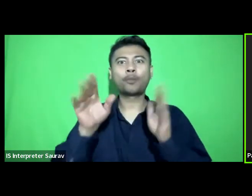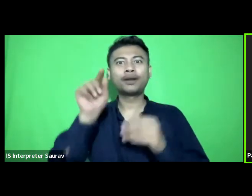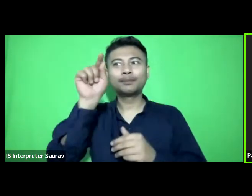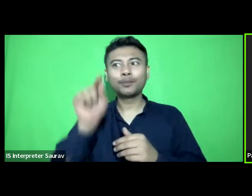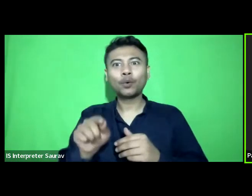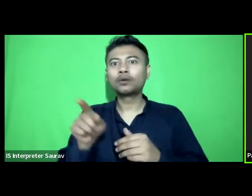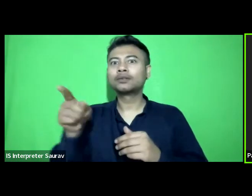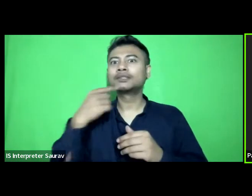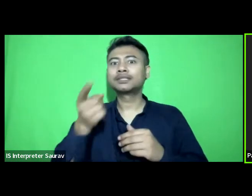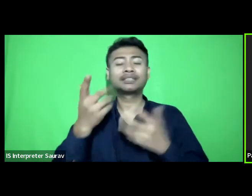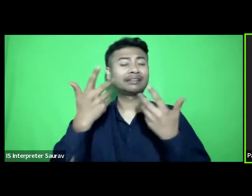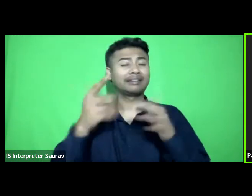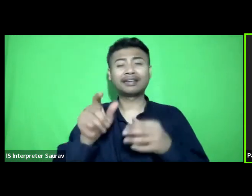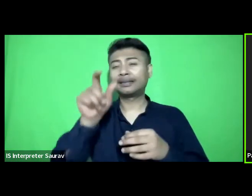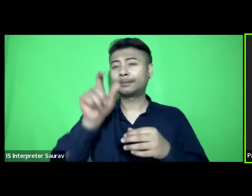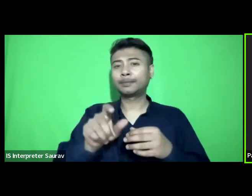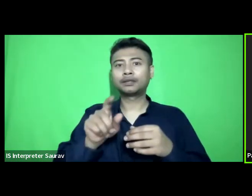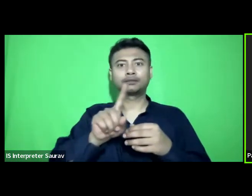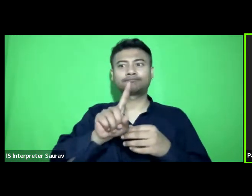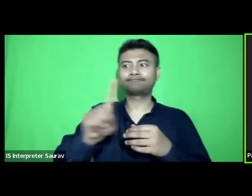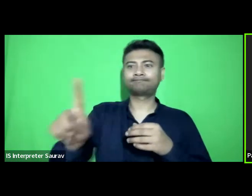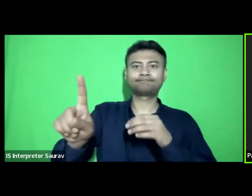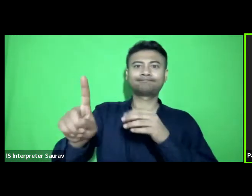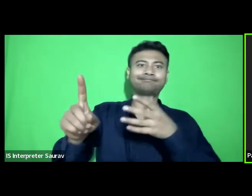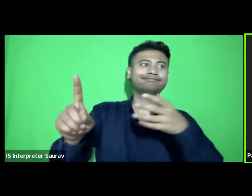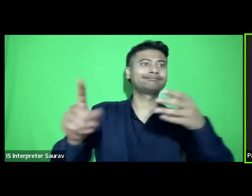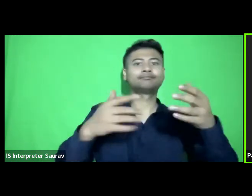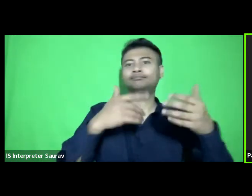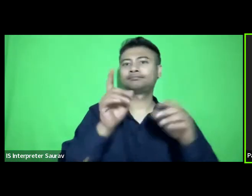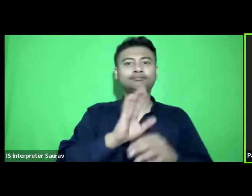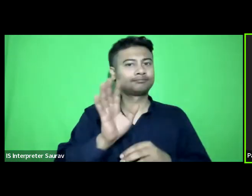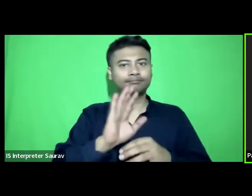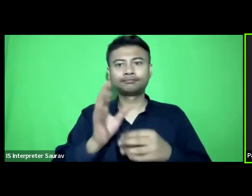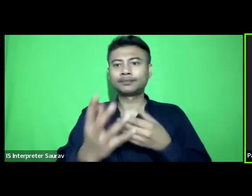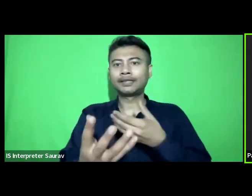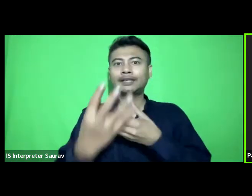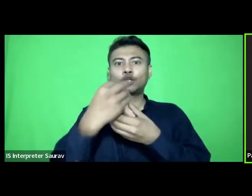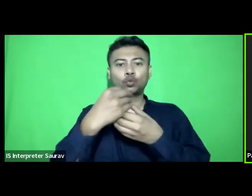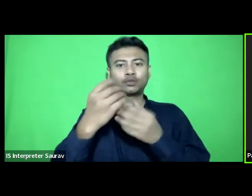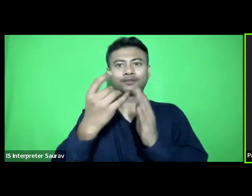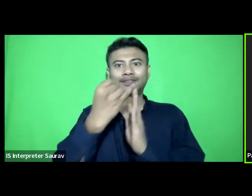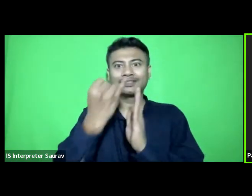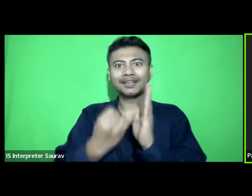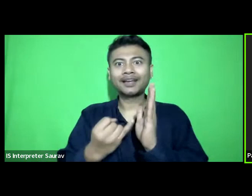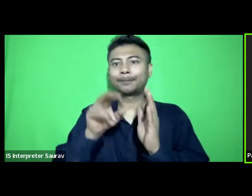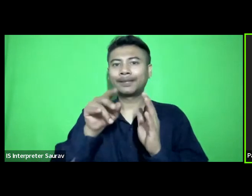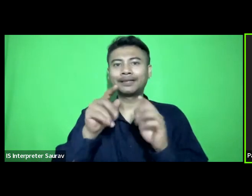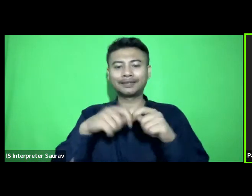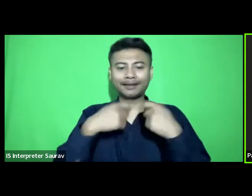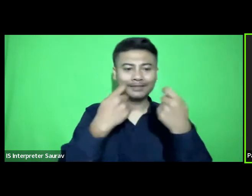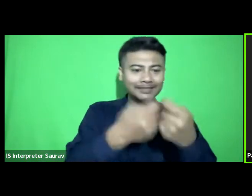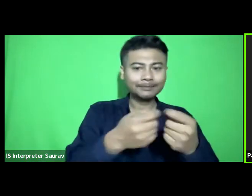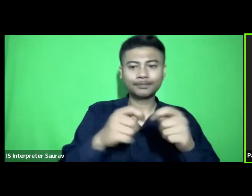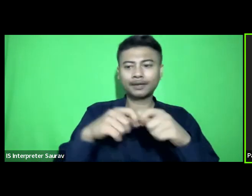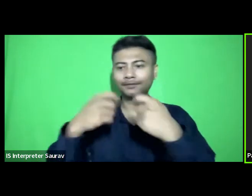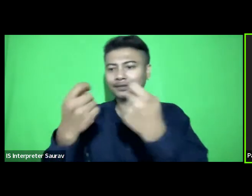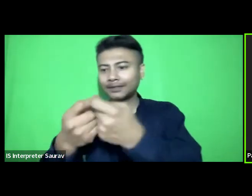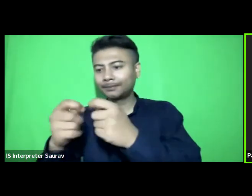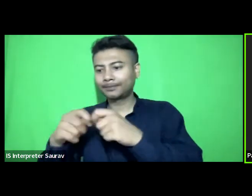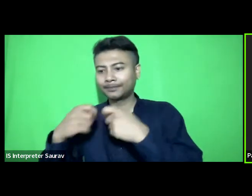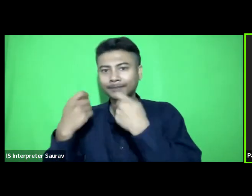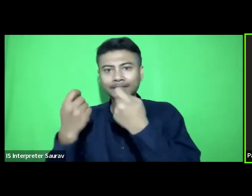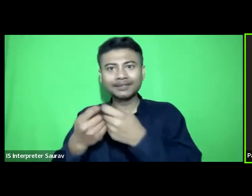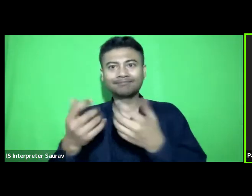policy planning and design is a cross-cutting theme. And the efforts that UN agencies are making